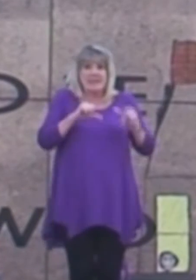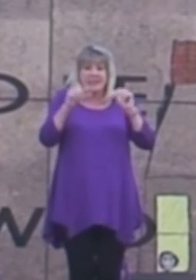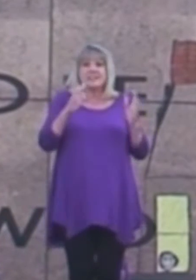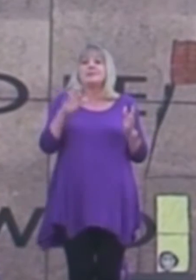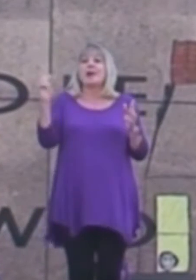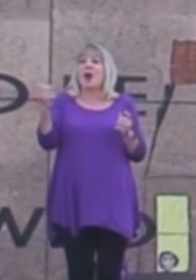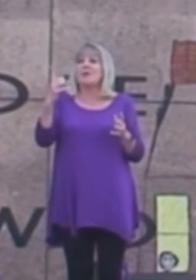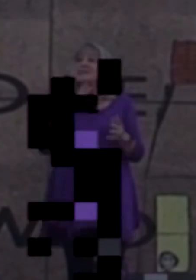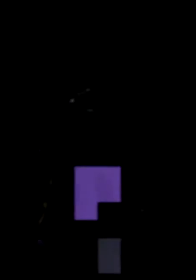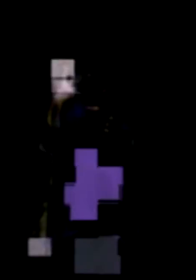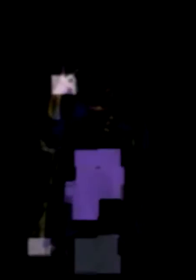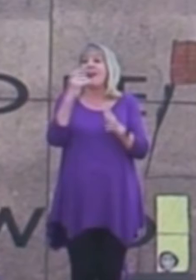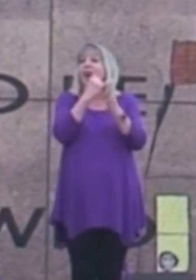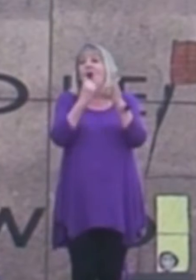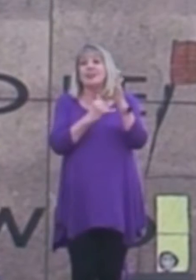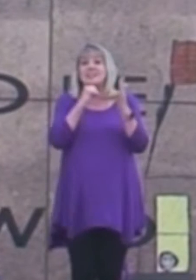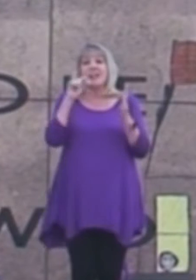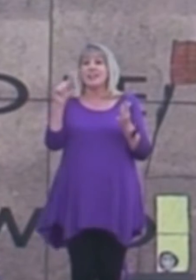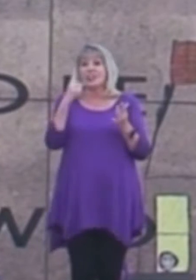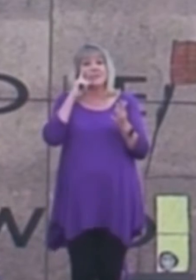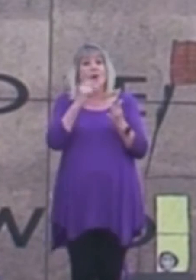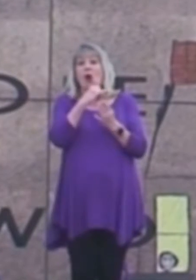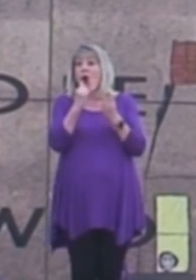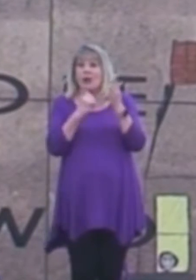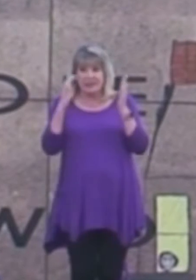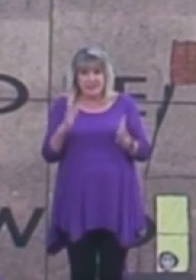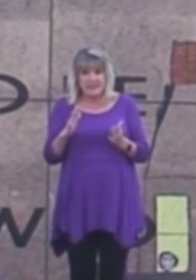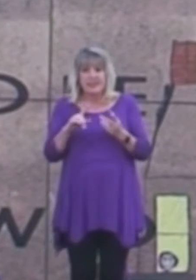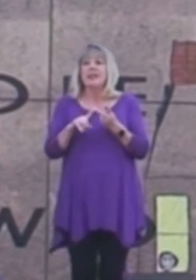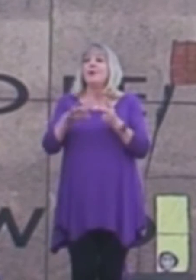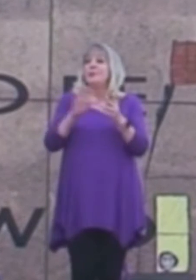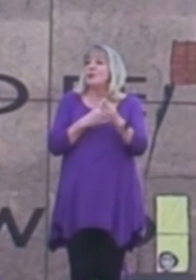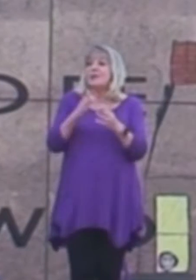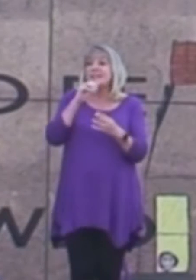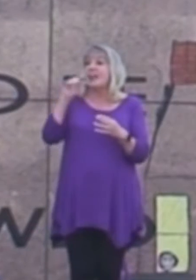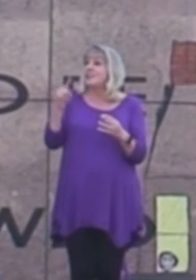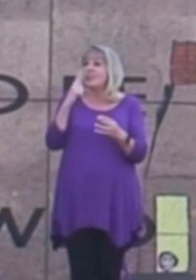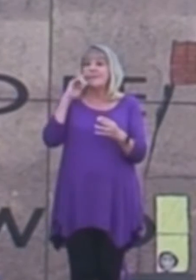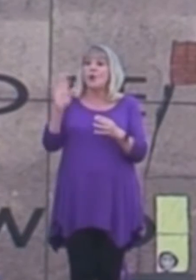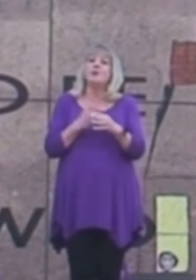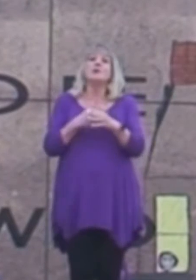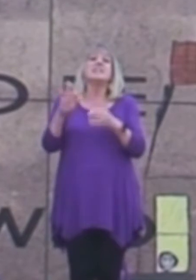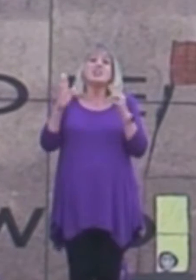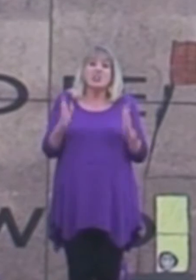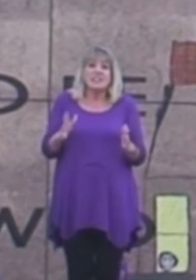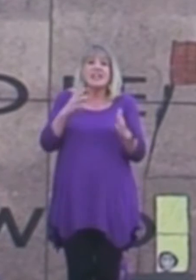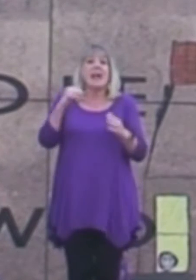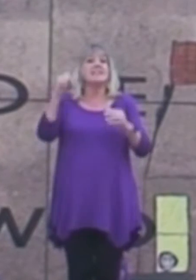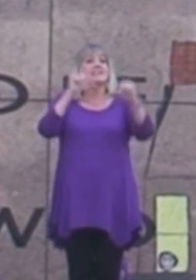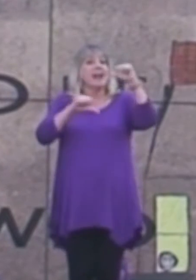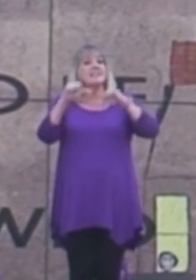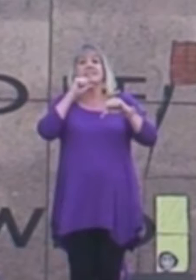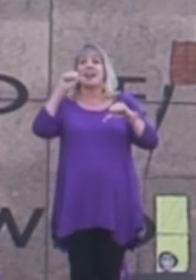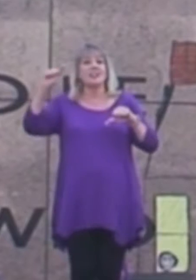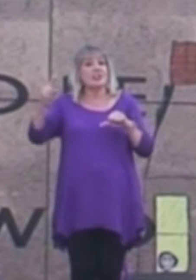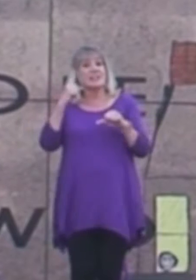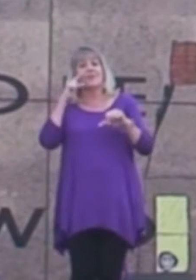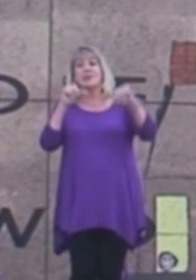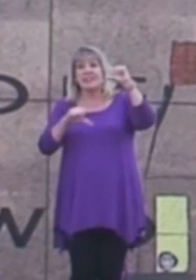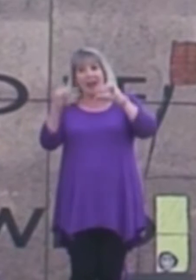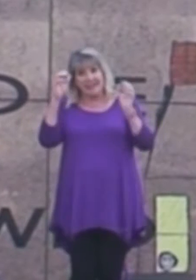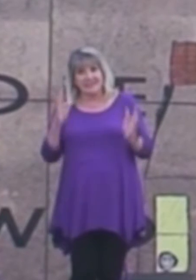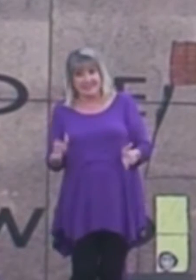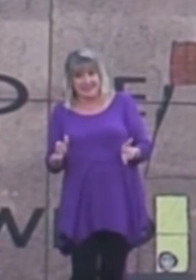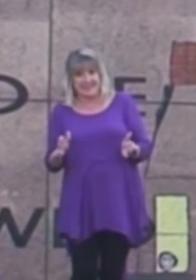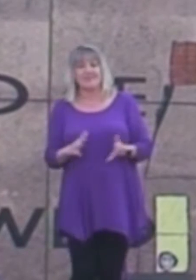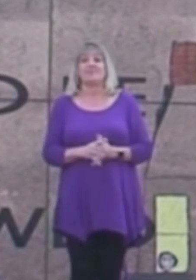liked to say, art is not just for artists, music is not just for musicians, and science is not just for scientists.